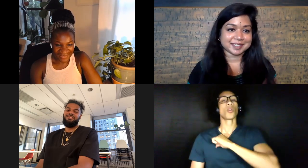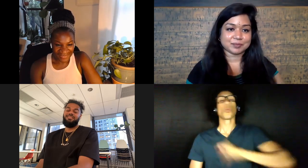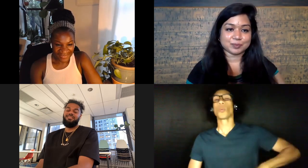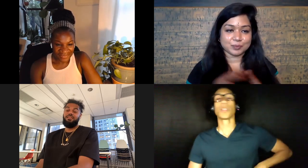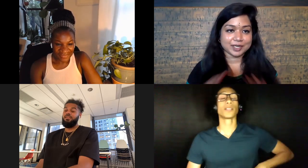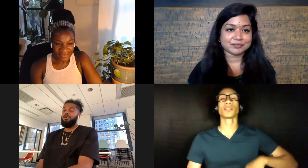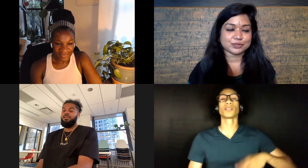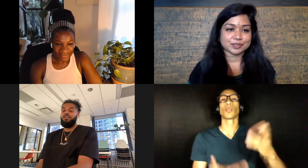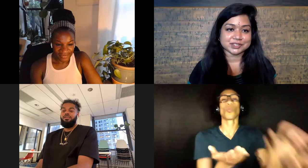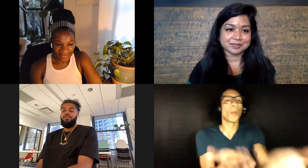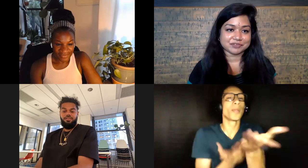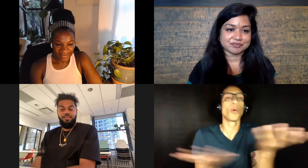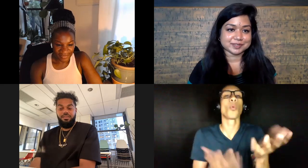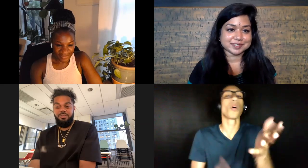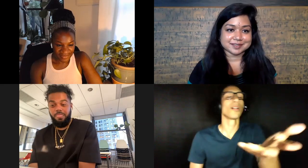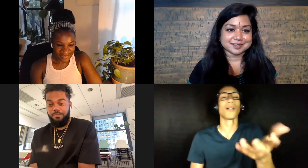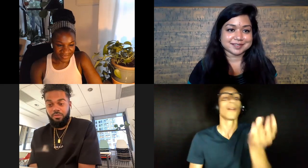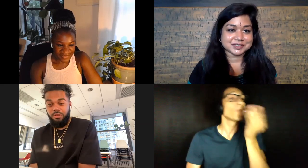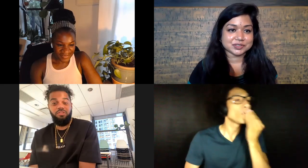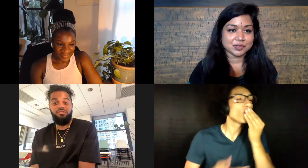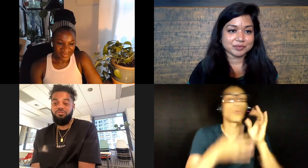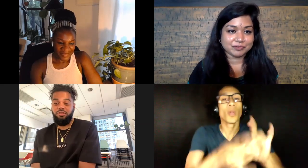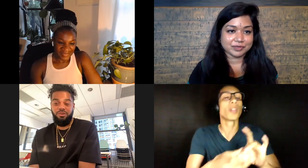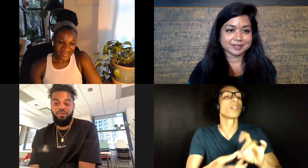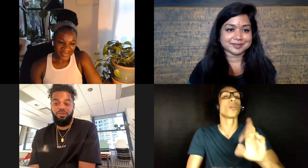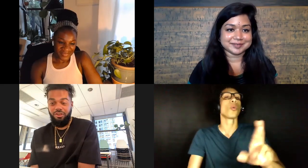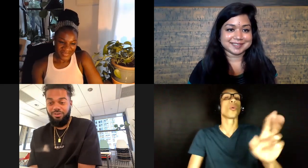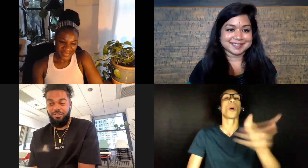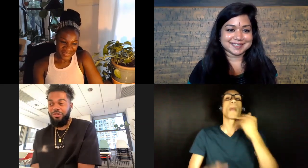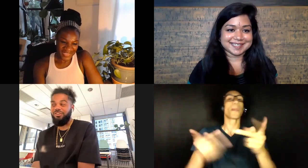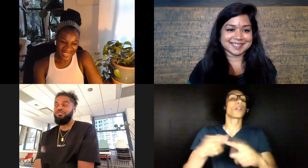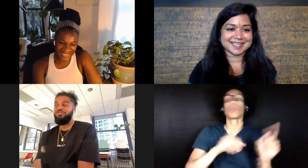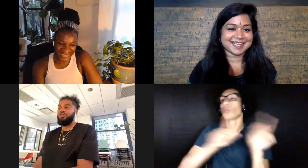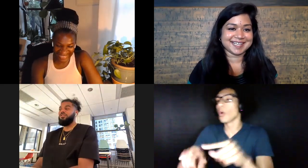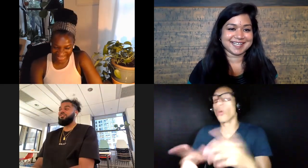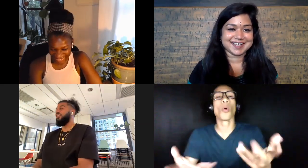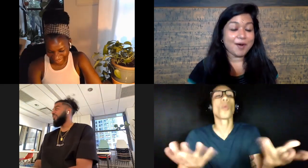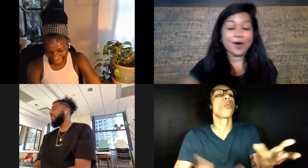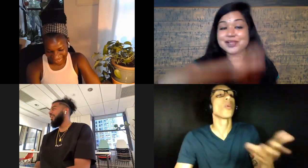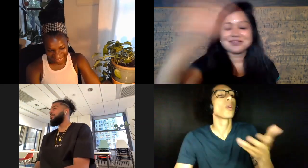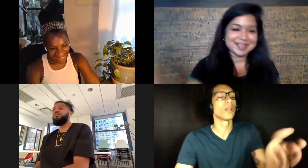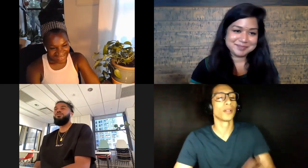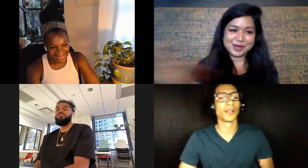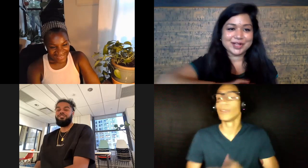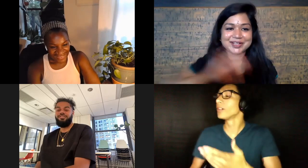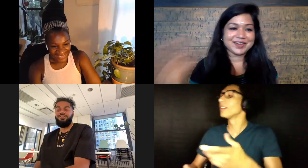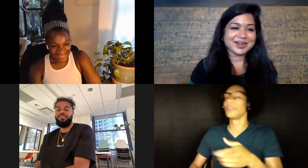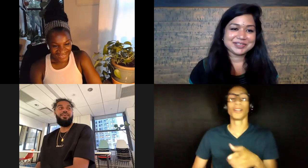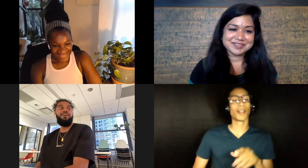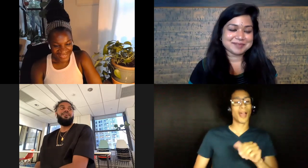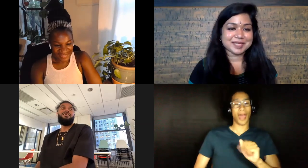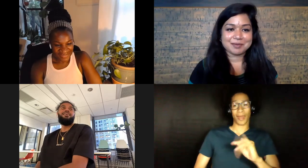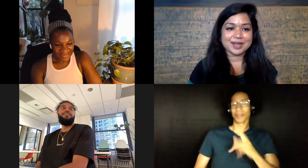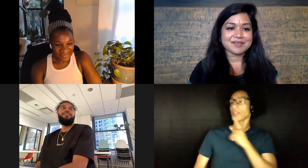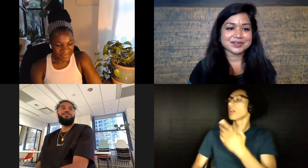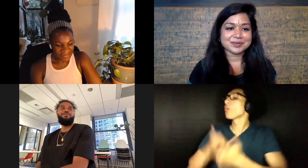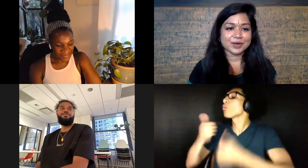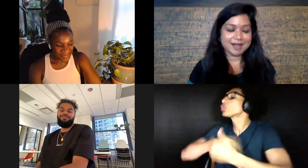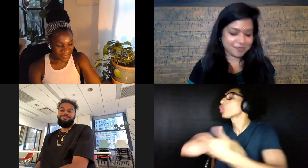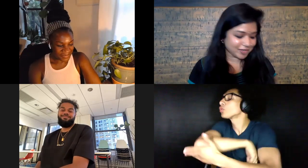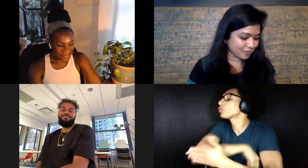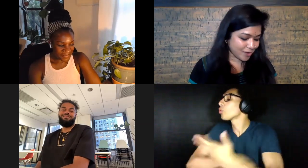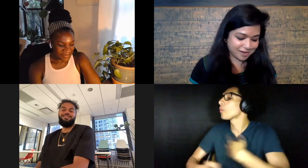able to be in the lands where I grew up with in Queens, and how that influenced me in my music. Um,